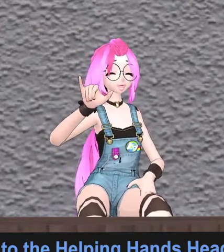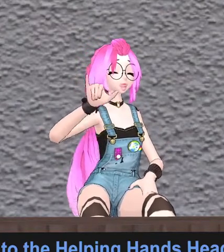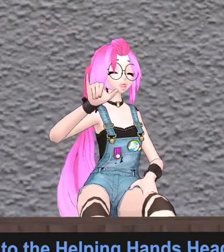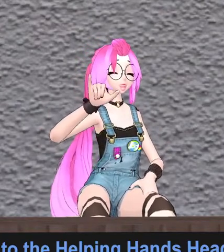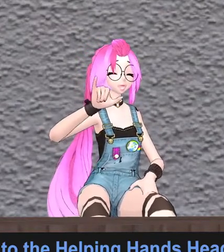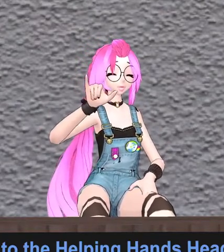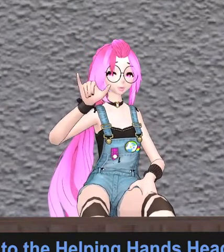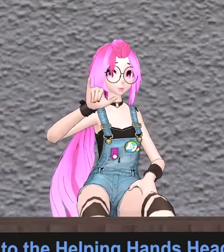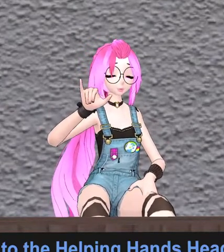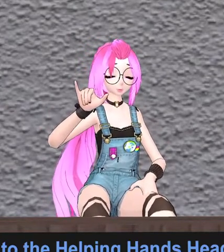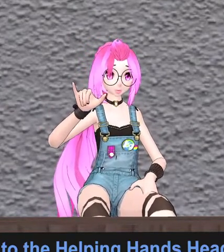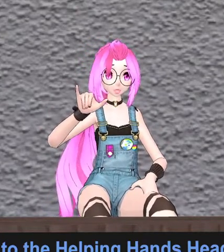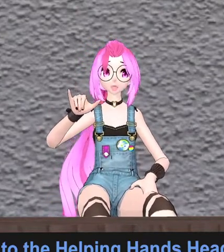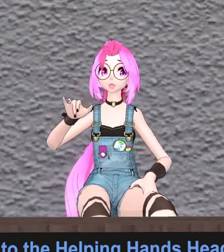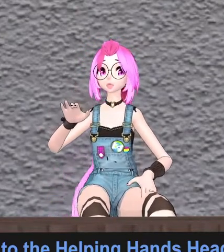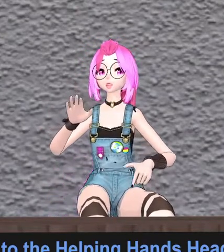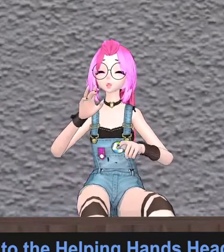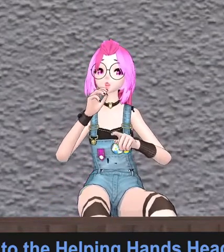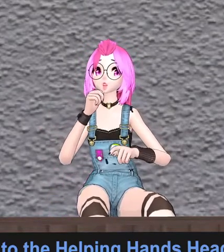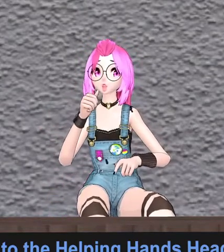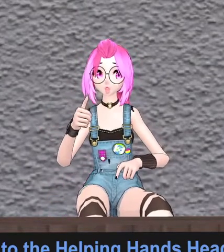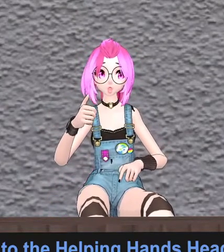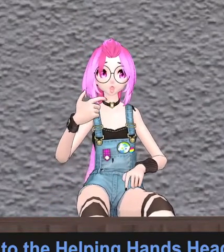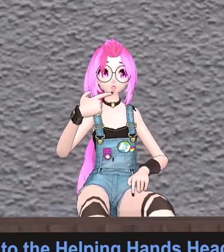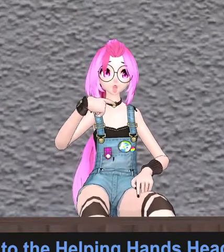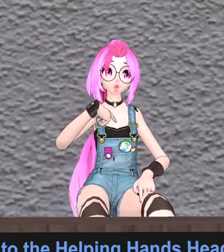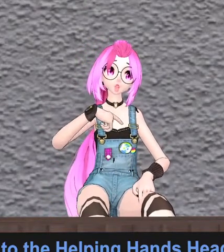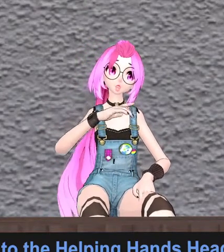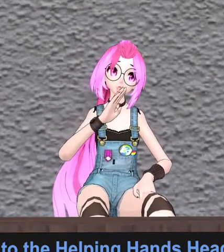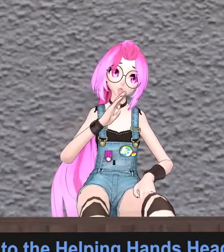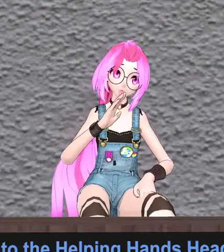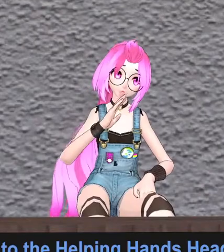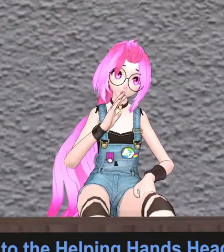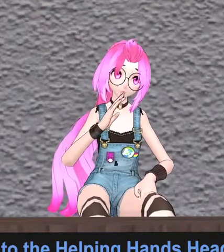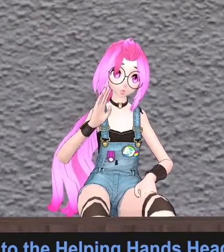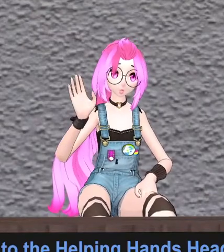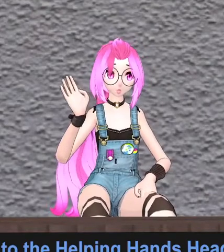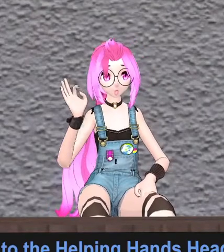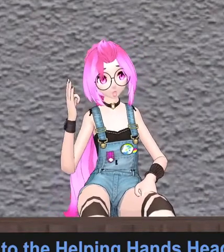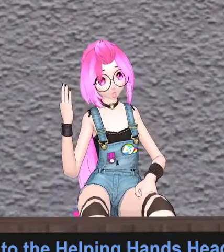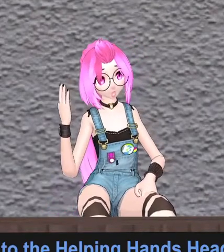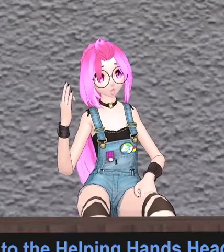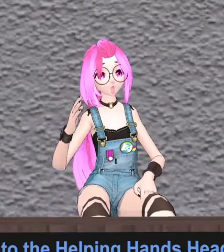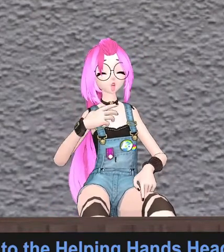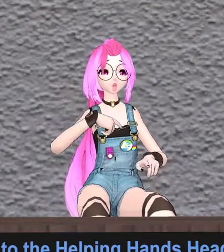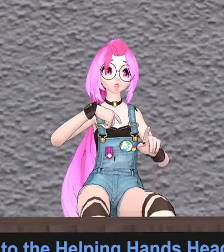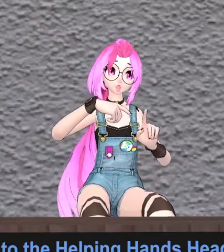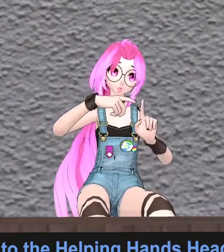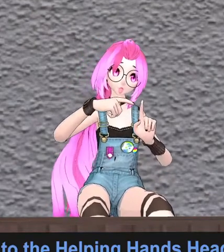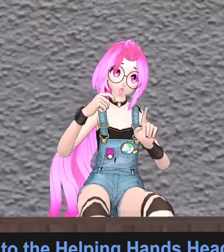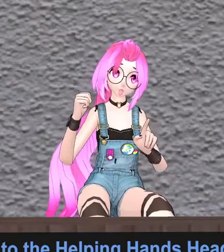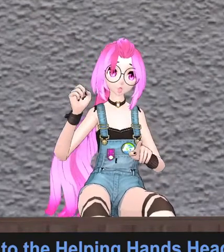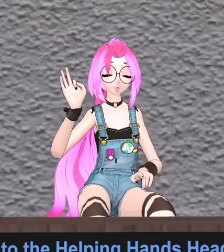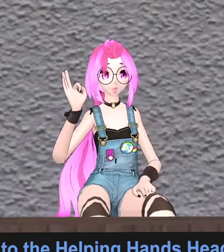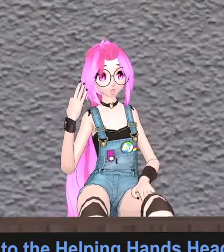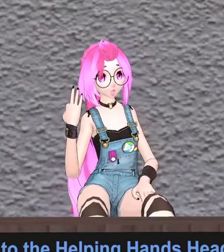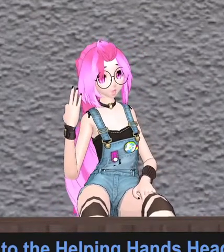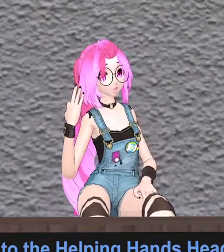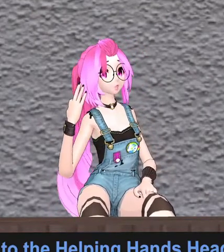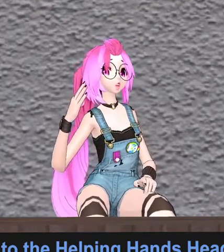same signs. Okay, so they're not different if you're saying I speak French or I'm from France.